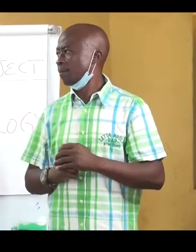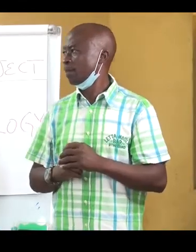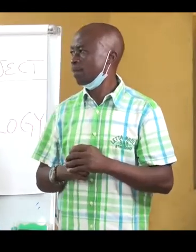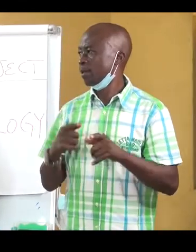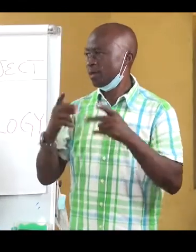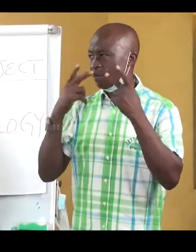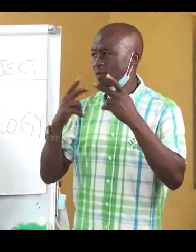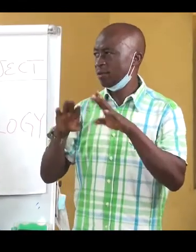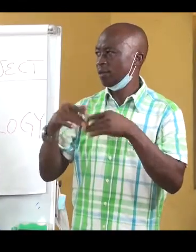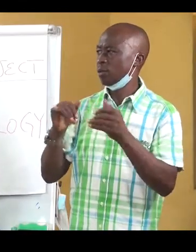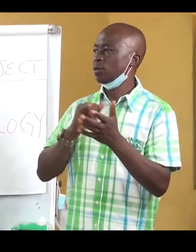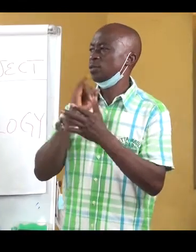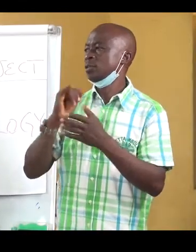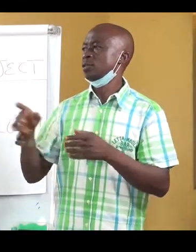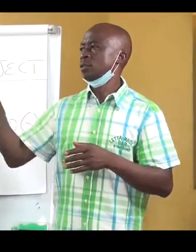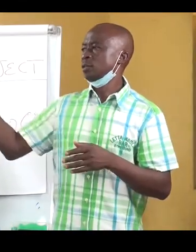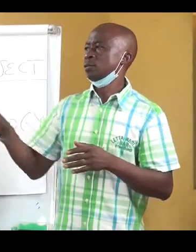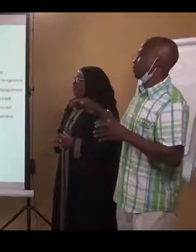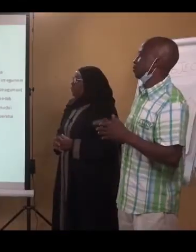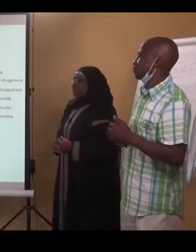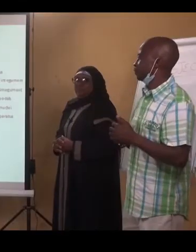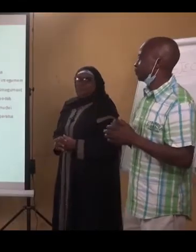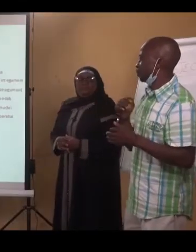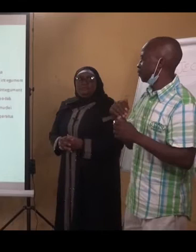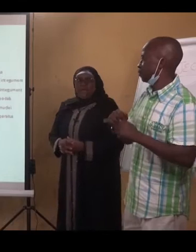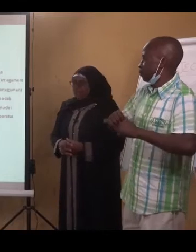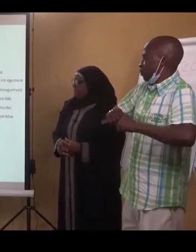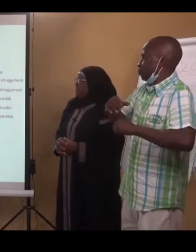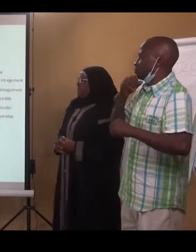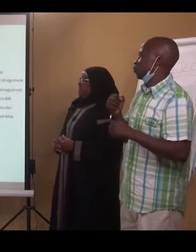ovule. A mature ovule has the following parts.